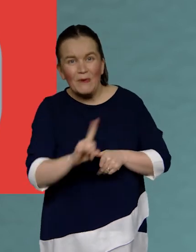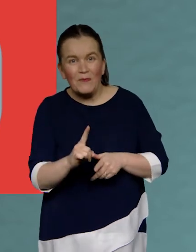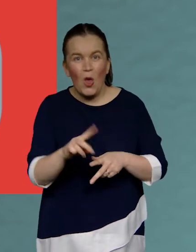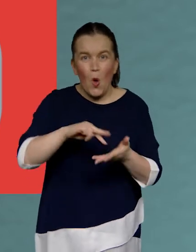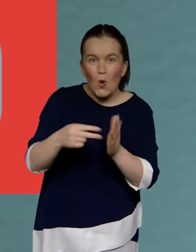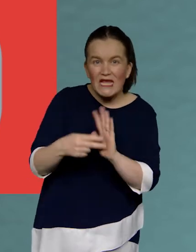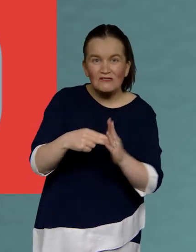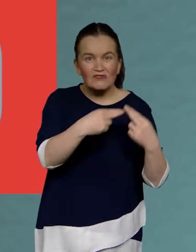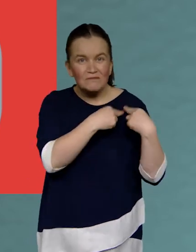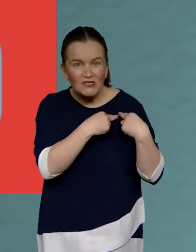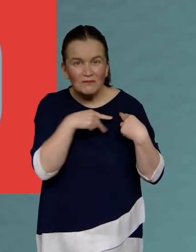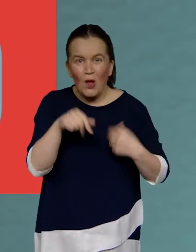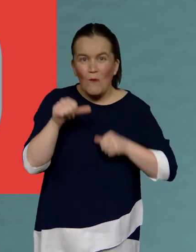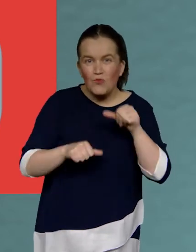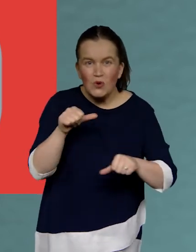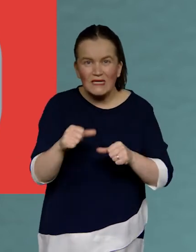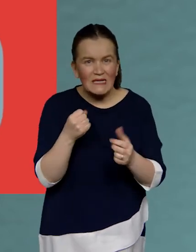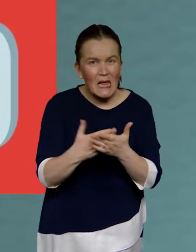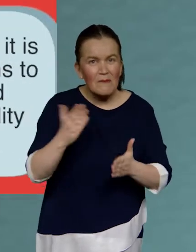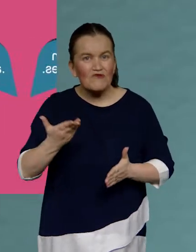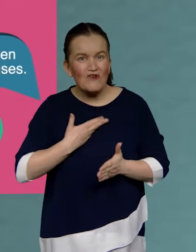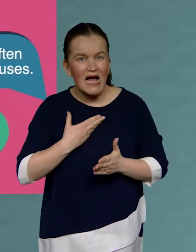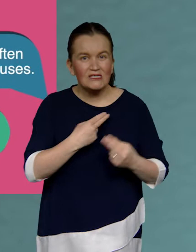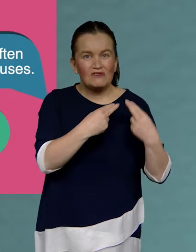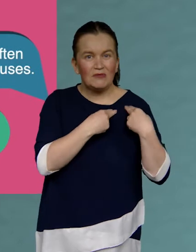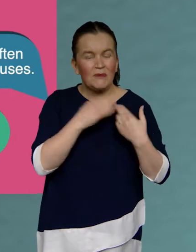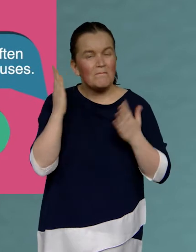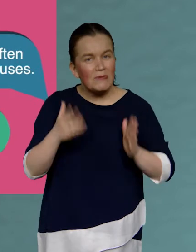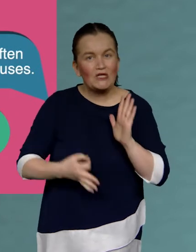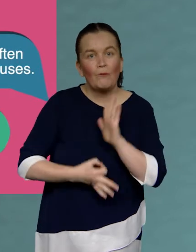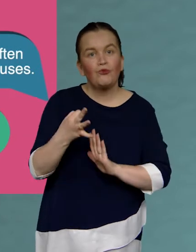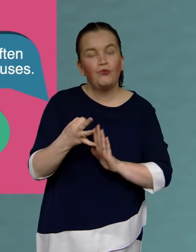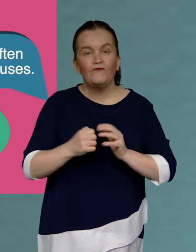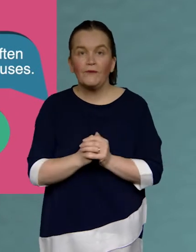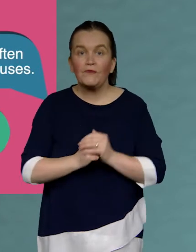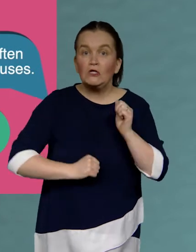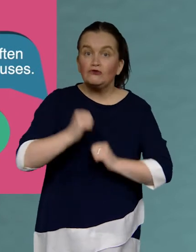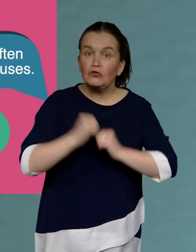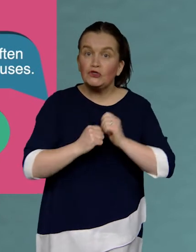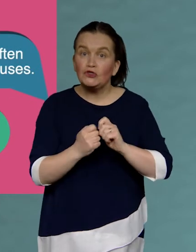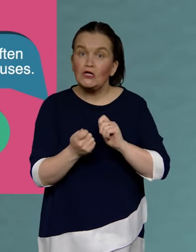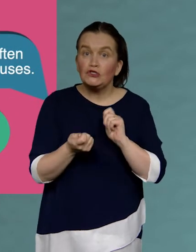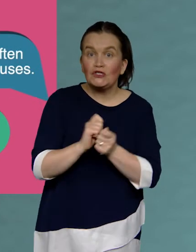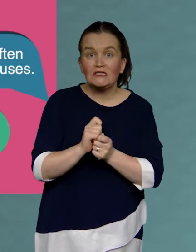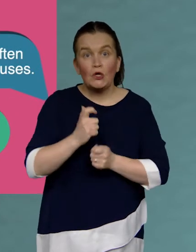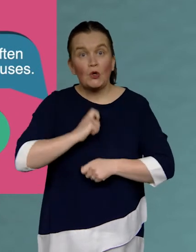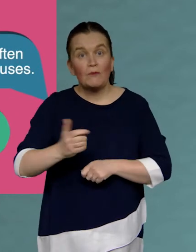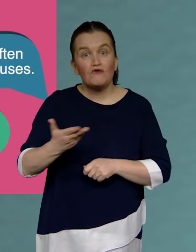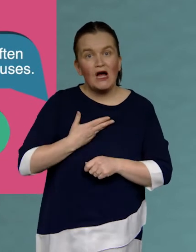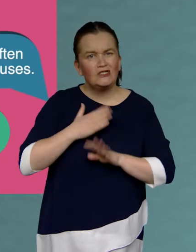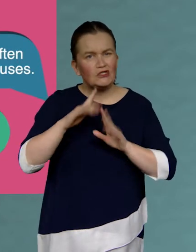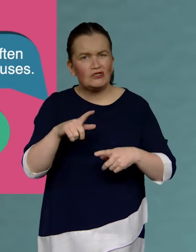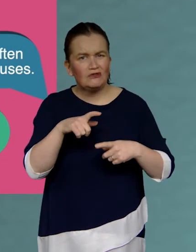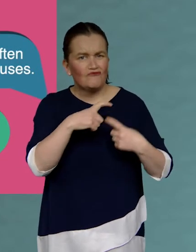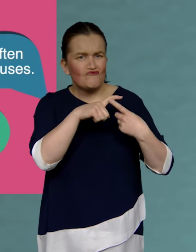around claiming rights and accountability must get better. Number 3. Systemic change on human rights should not rely on